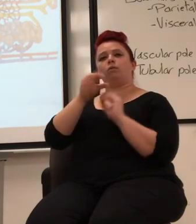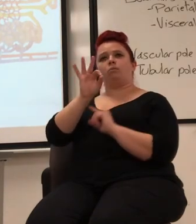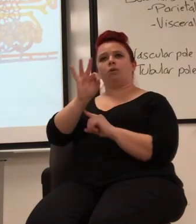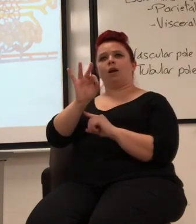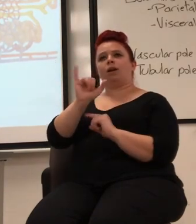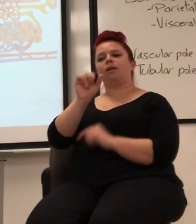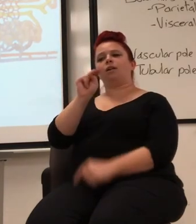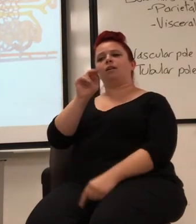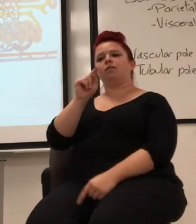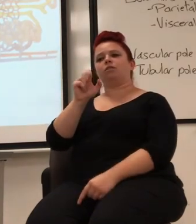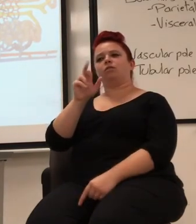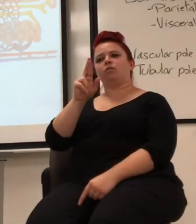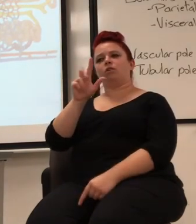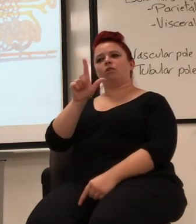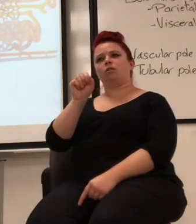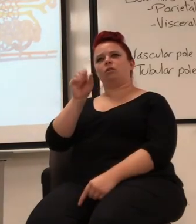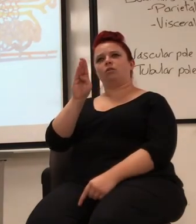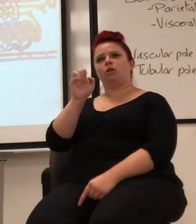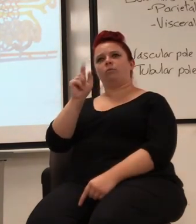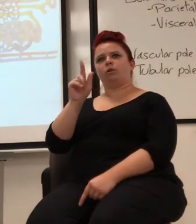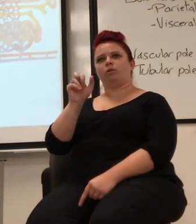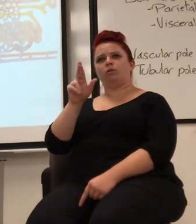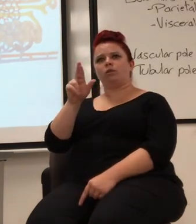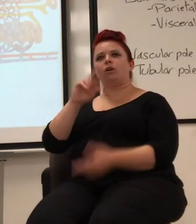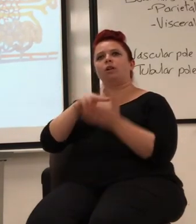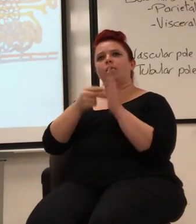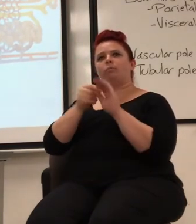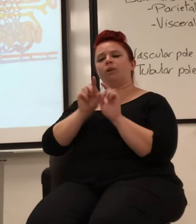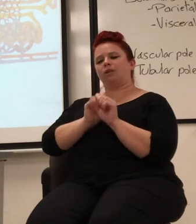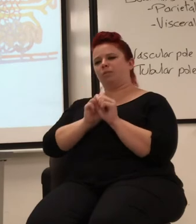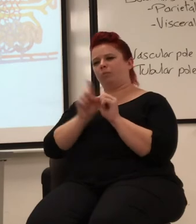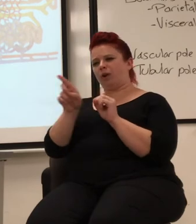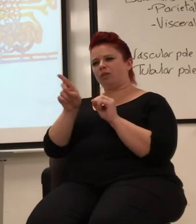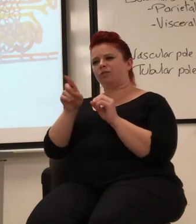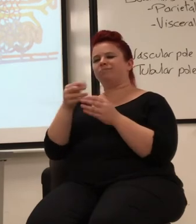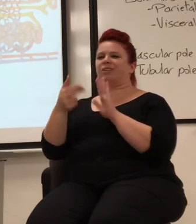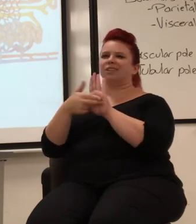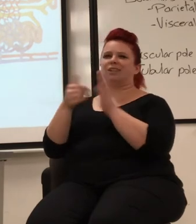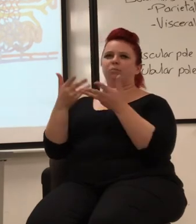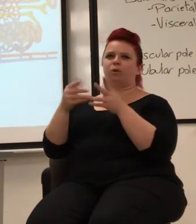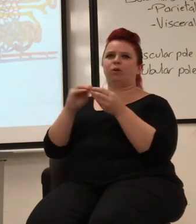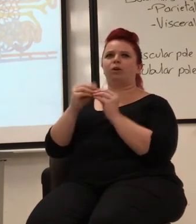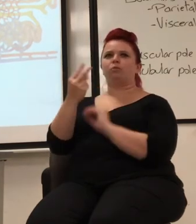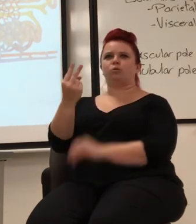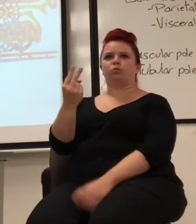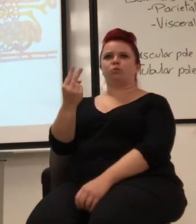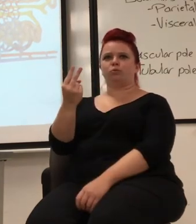interlobular. Therefore, coming off of it, well, this one's labeled number 2.